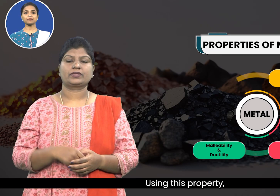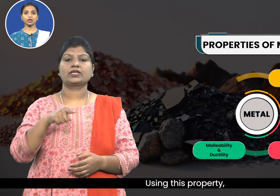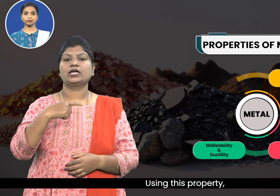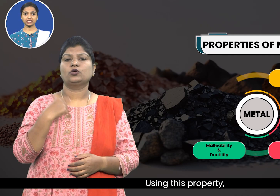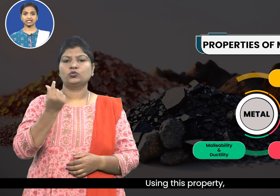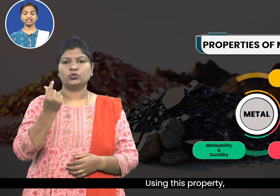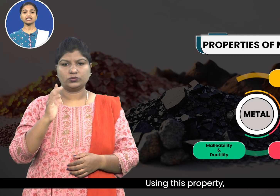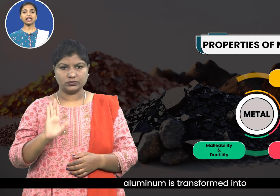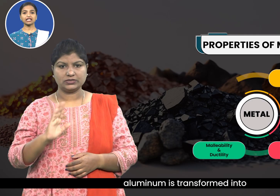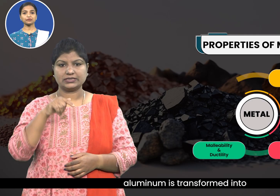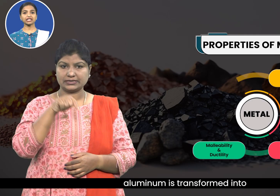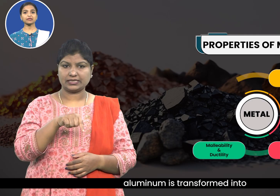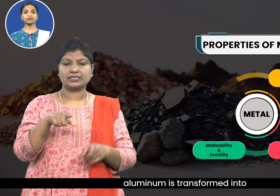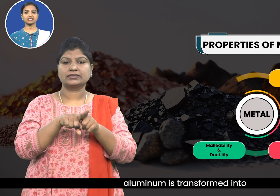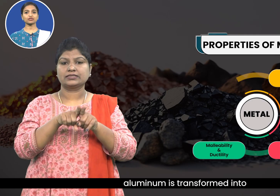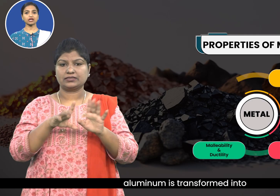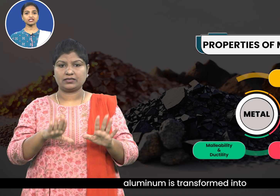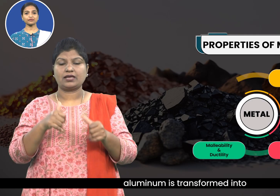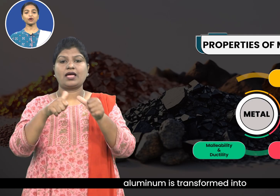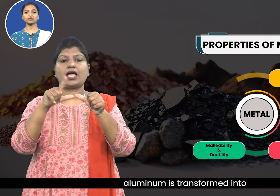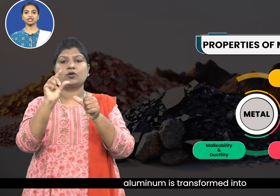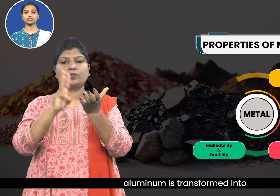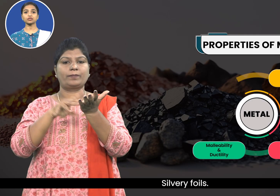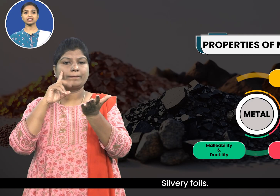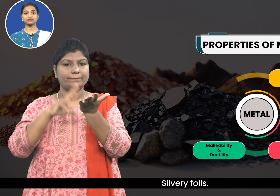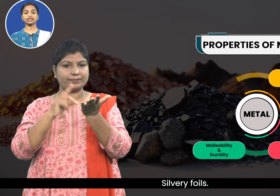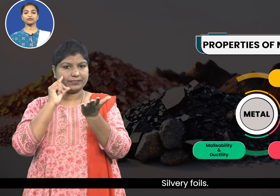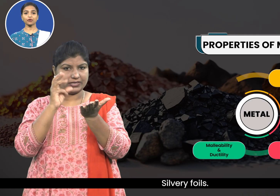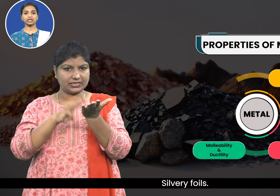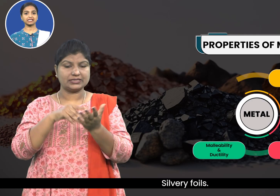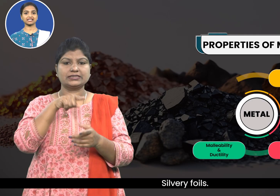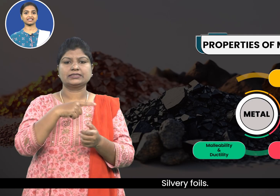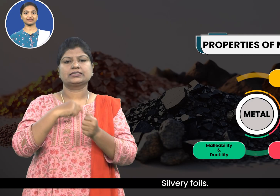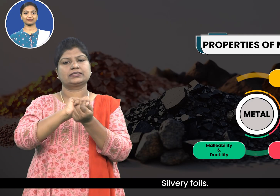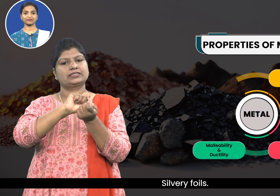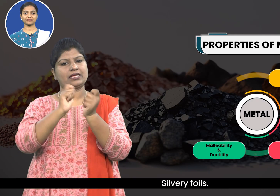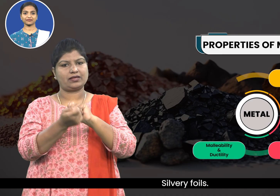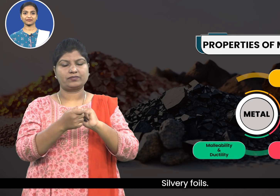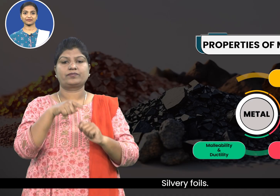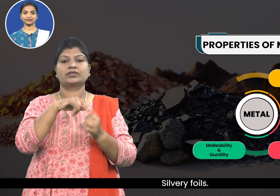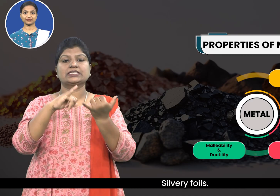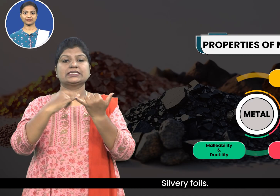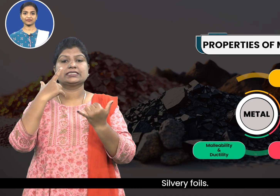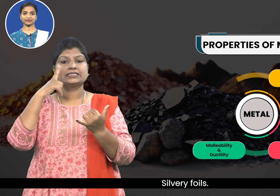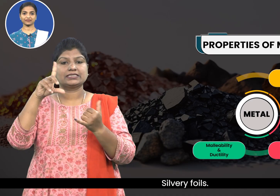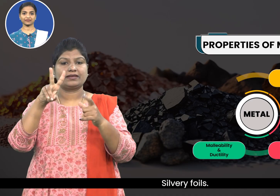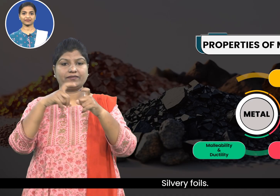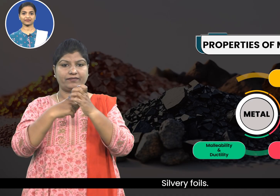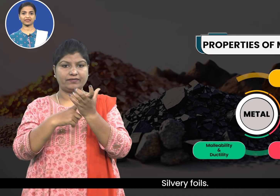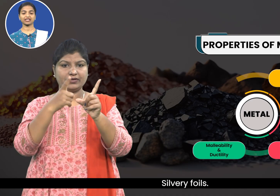Using this property, aluminium is transformed into silvery foils.